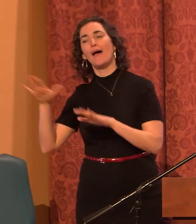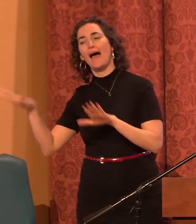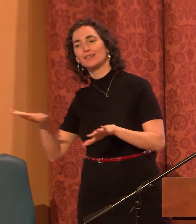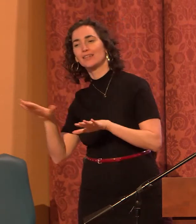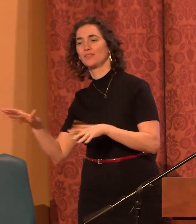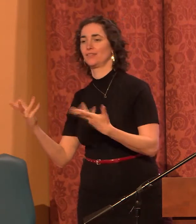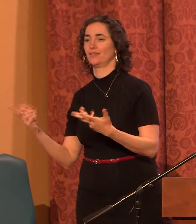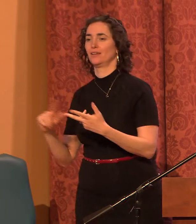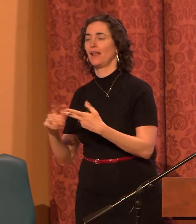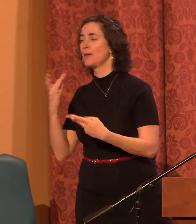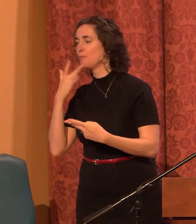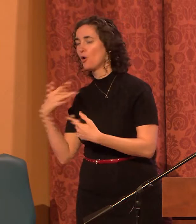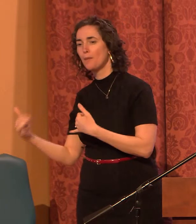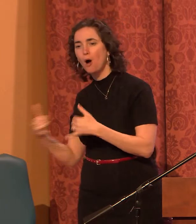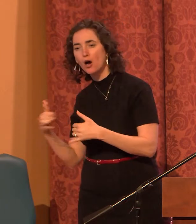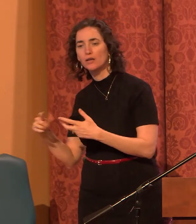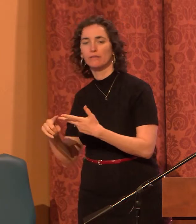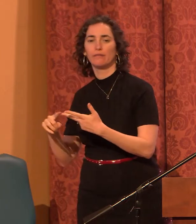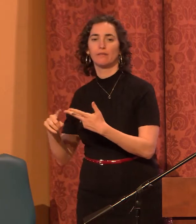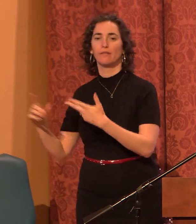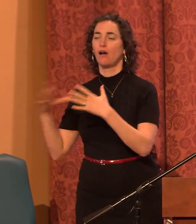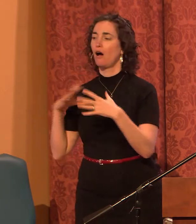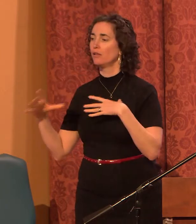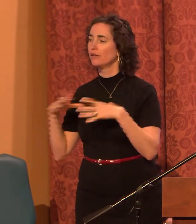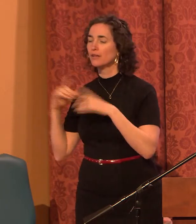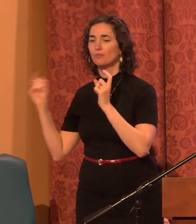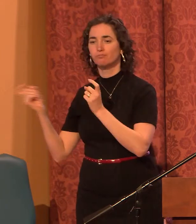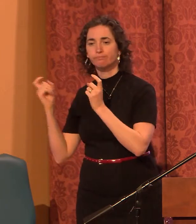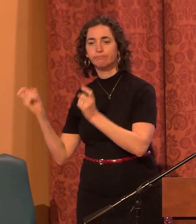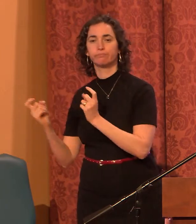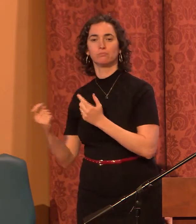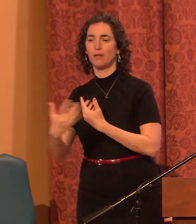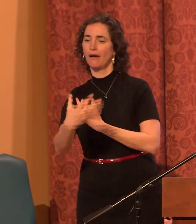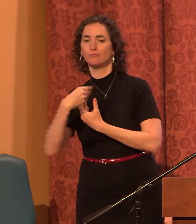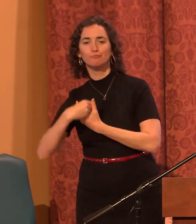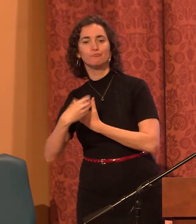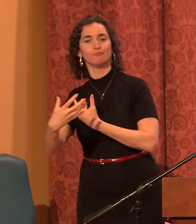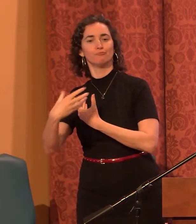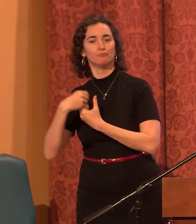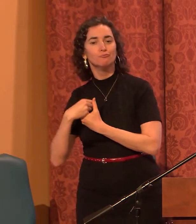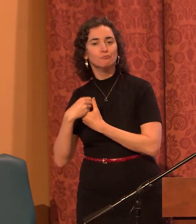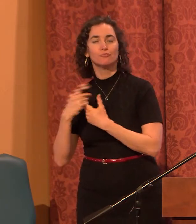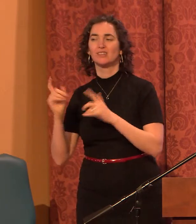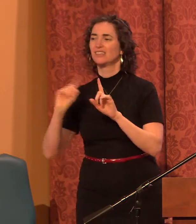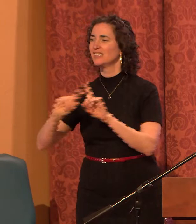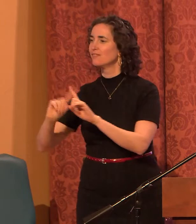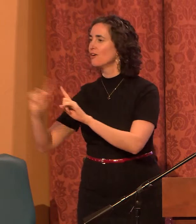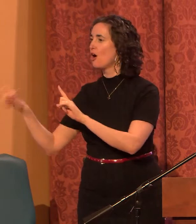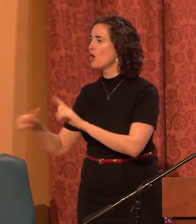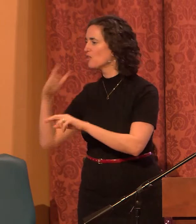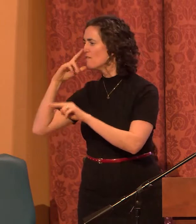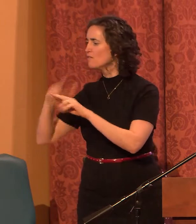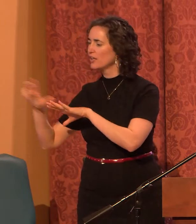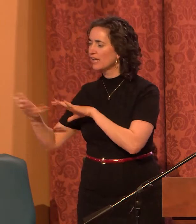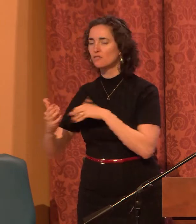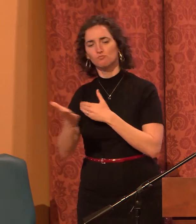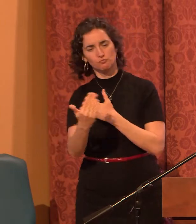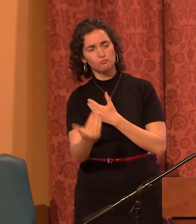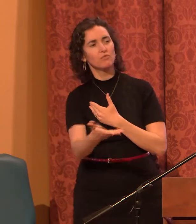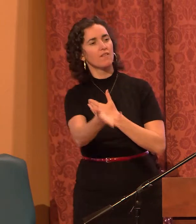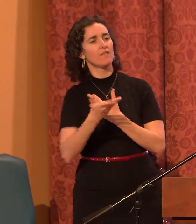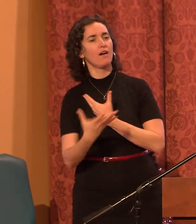as birthday parties, holiday celebrations, and lots of other fun